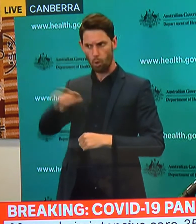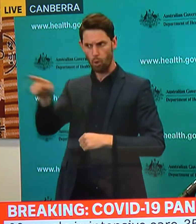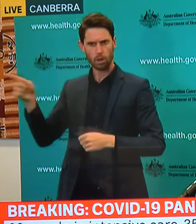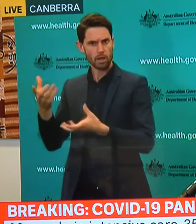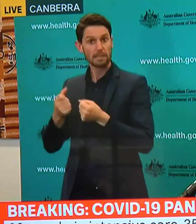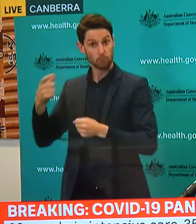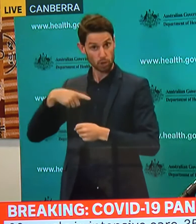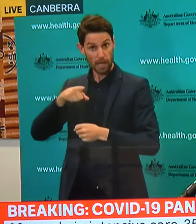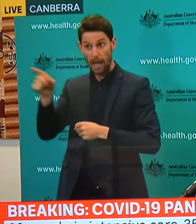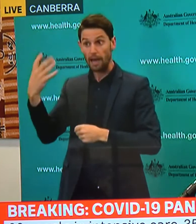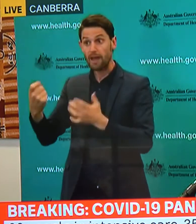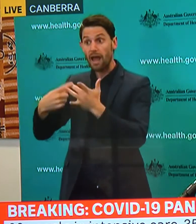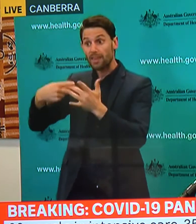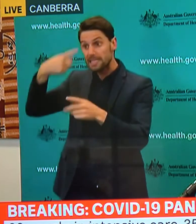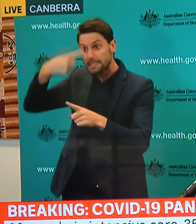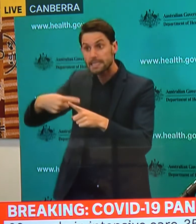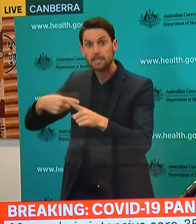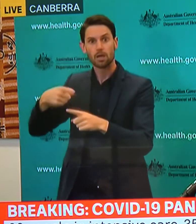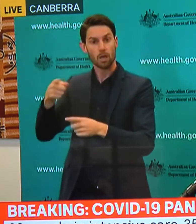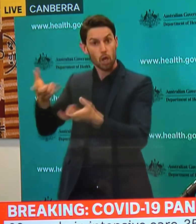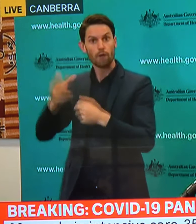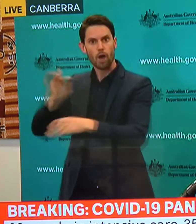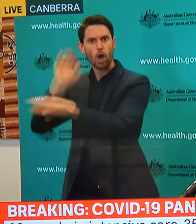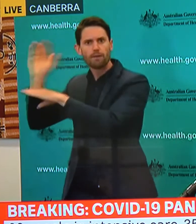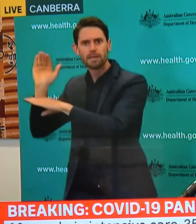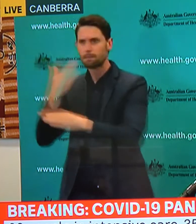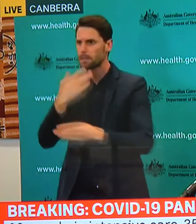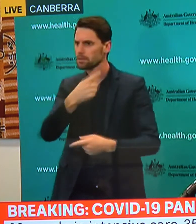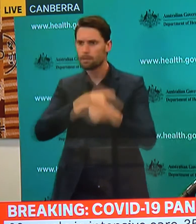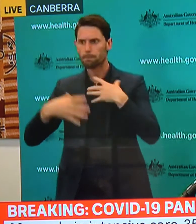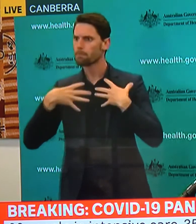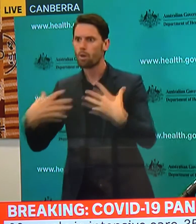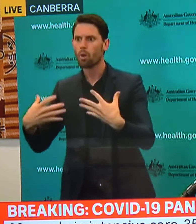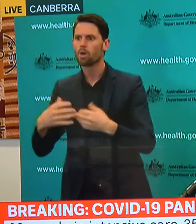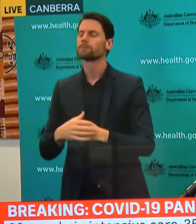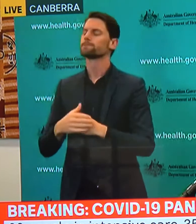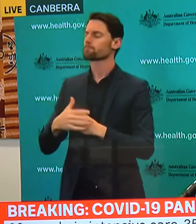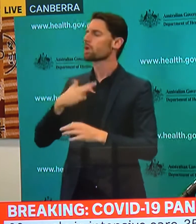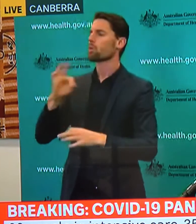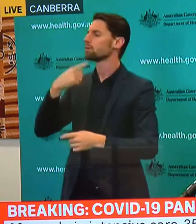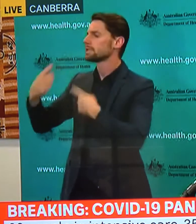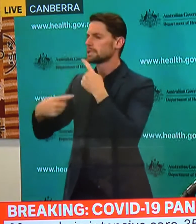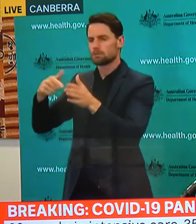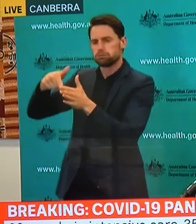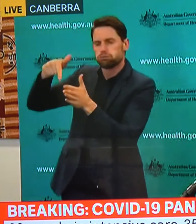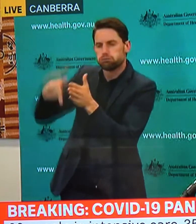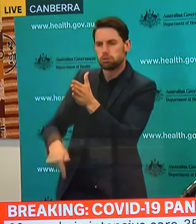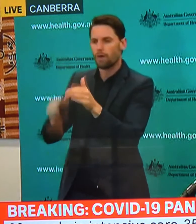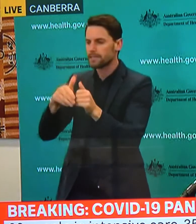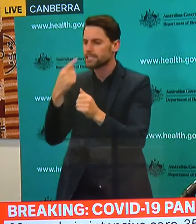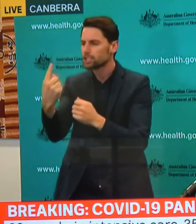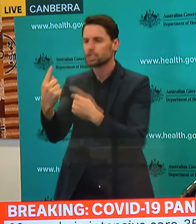any underlying conditions? Were they from overseas? Do they acquire them here? What can you tell us? So I won't go into details, of course, about